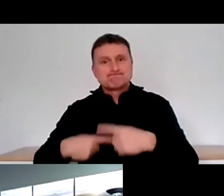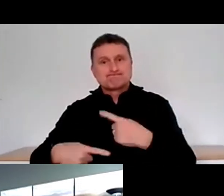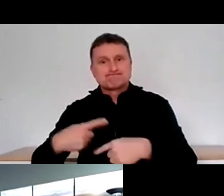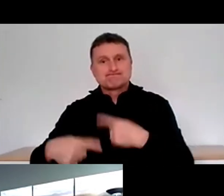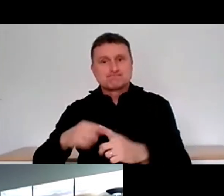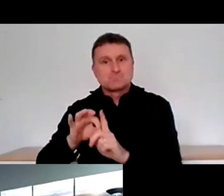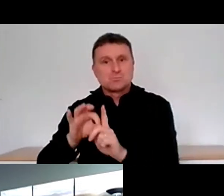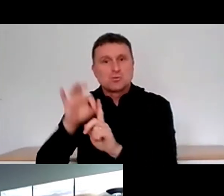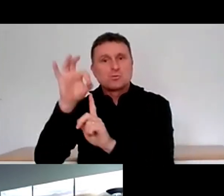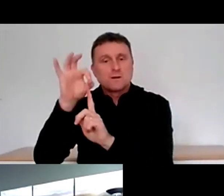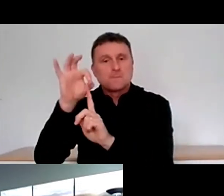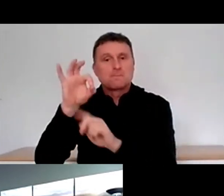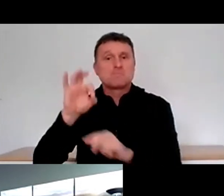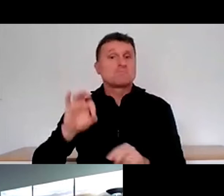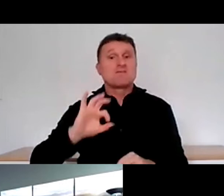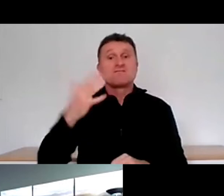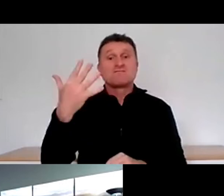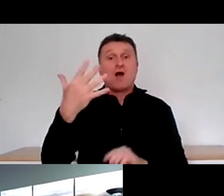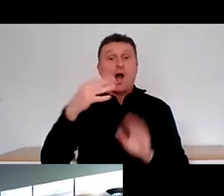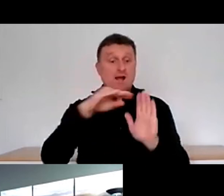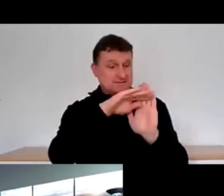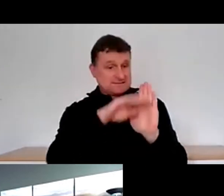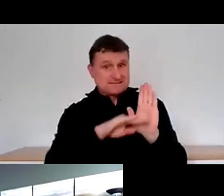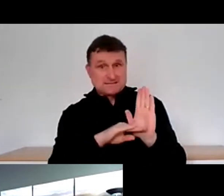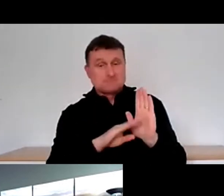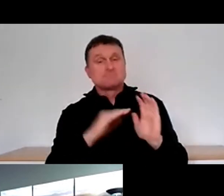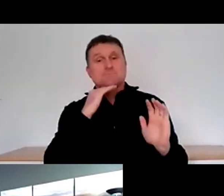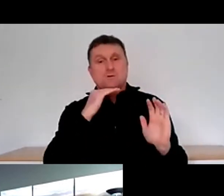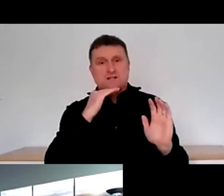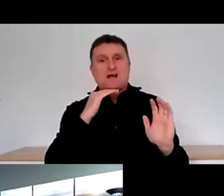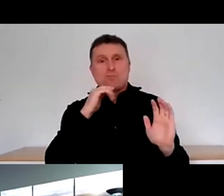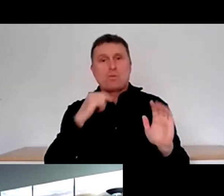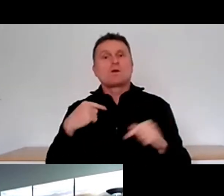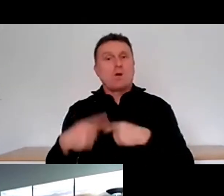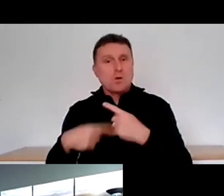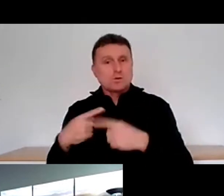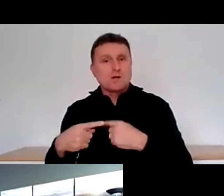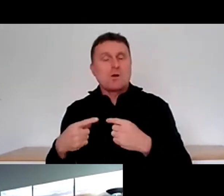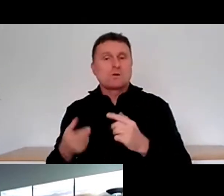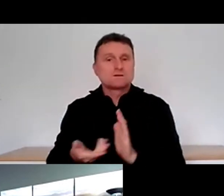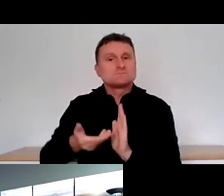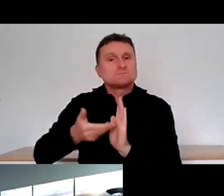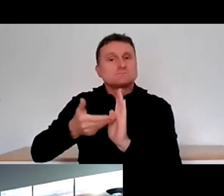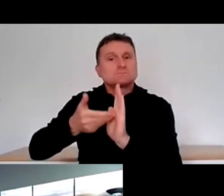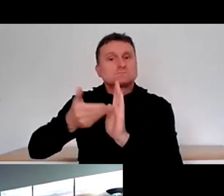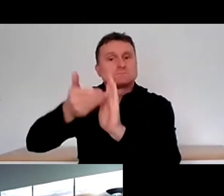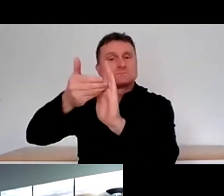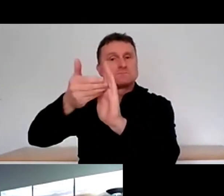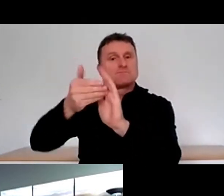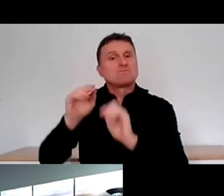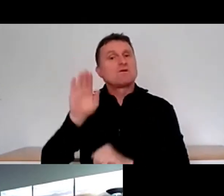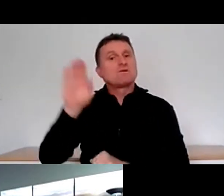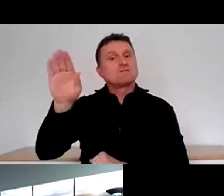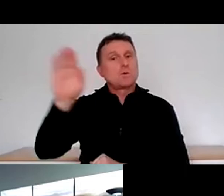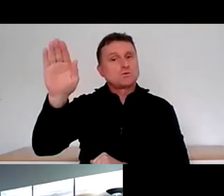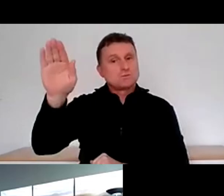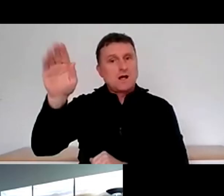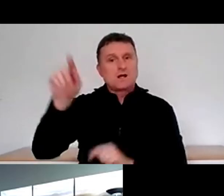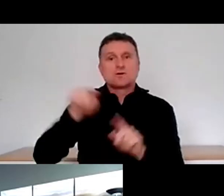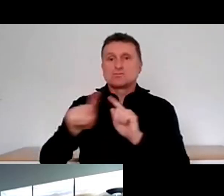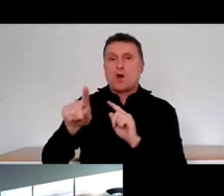us together into the future. And that's what we've tried to design here. So that's a little bit